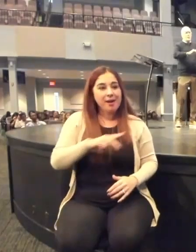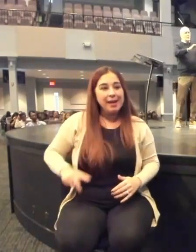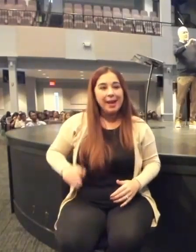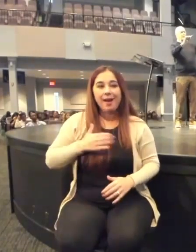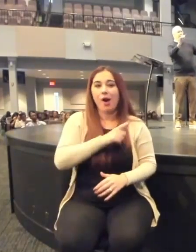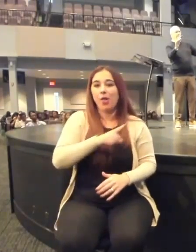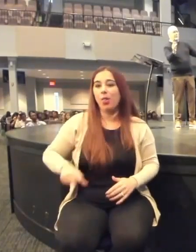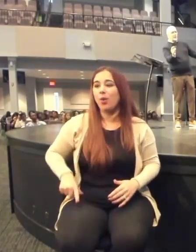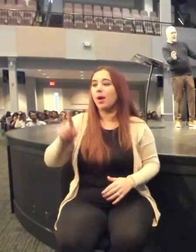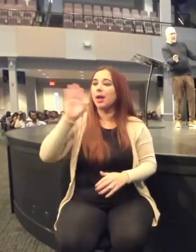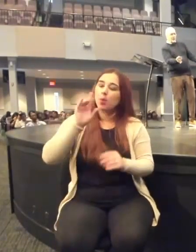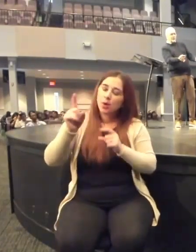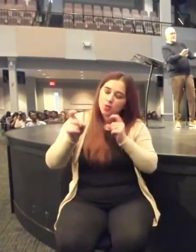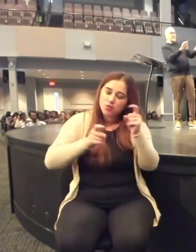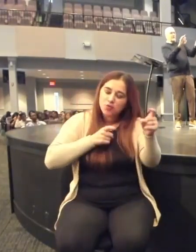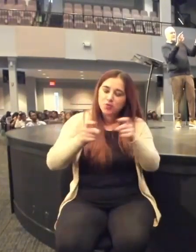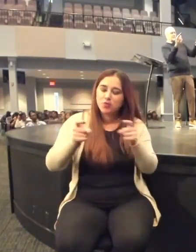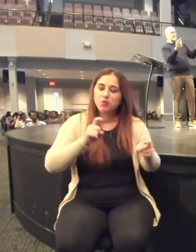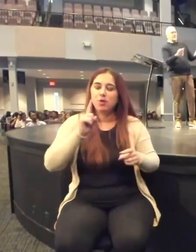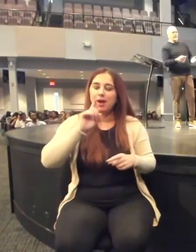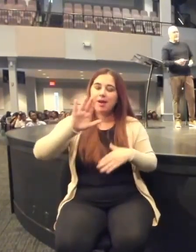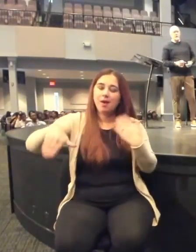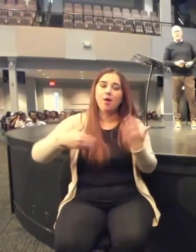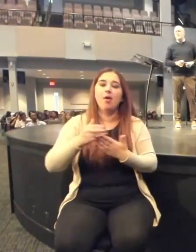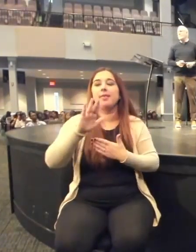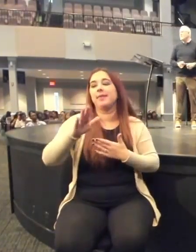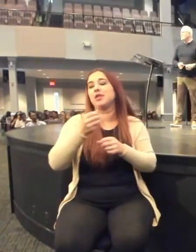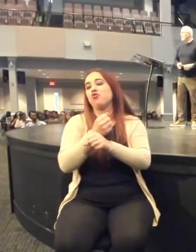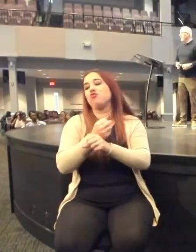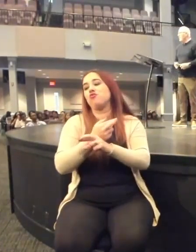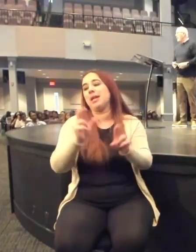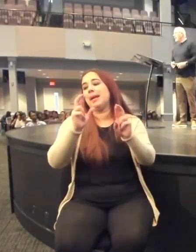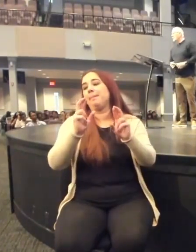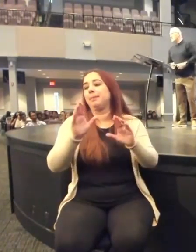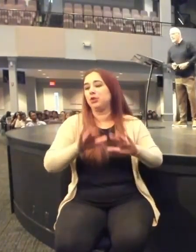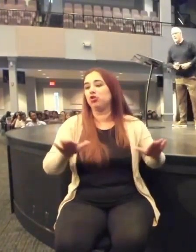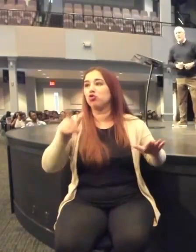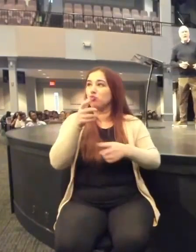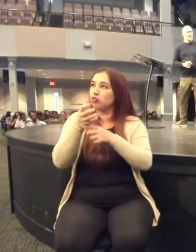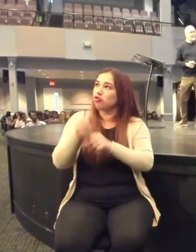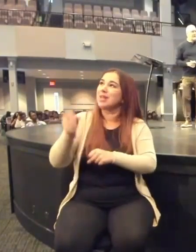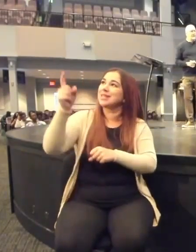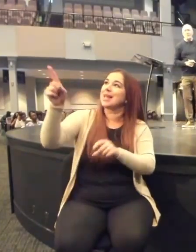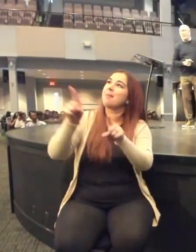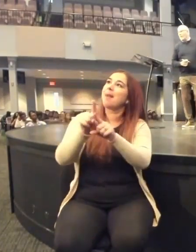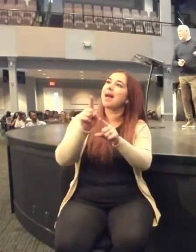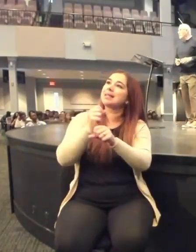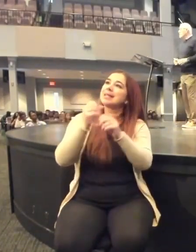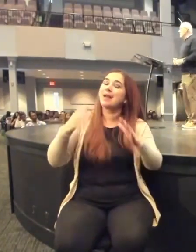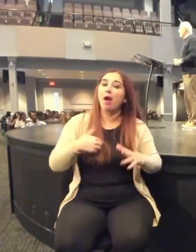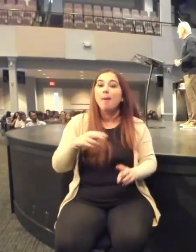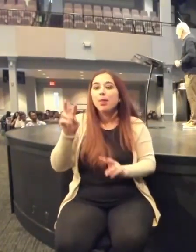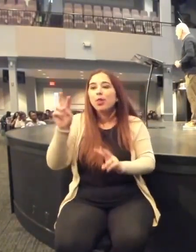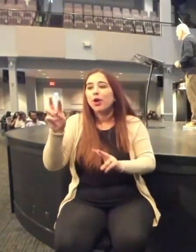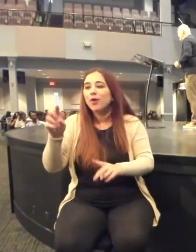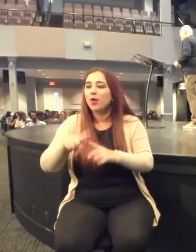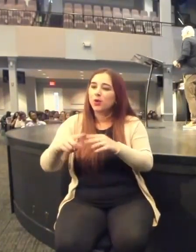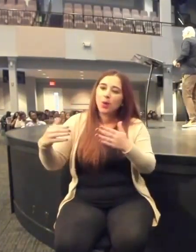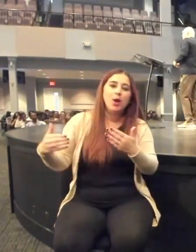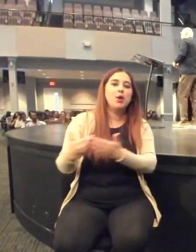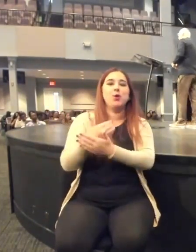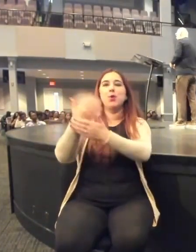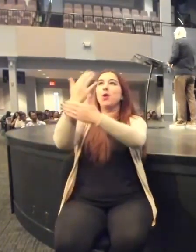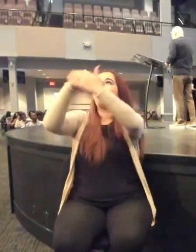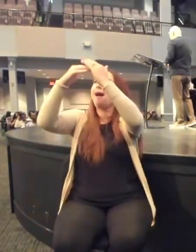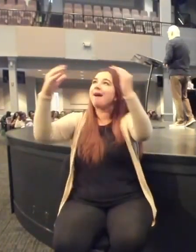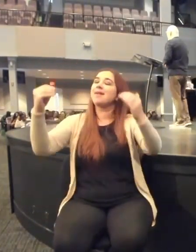And he will rule and reign over all of his redeemed children who have trusted him as Savior. I'm looking forward to a new heaven